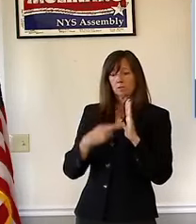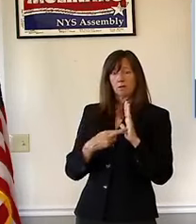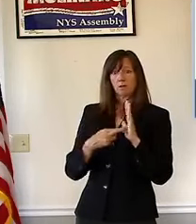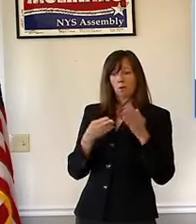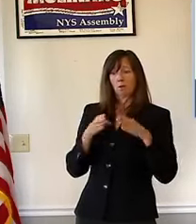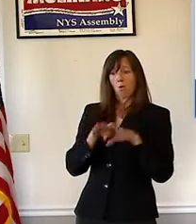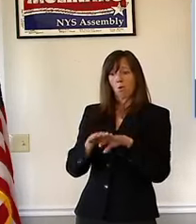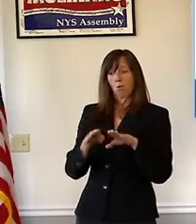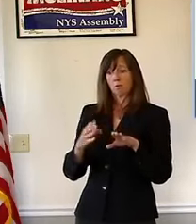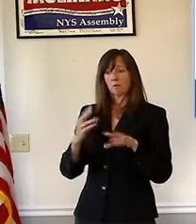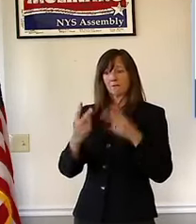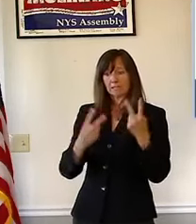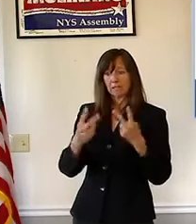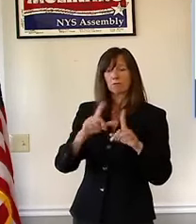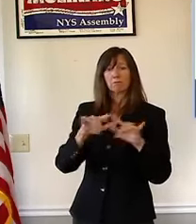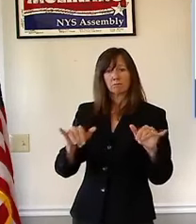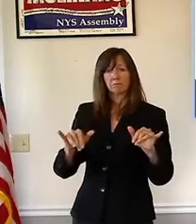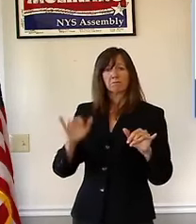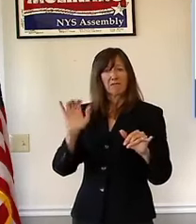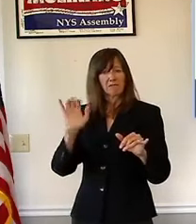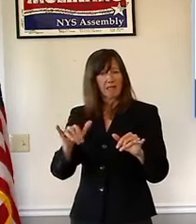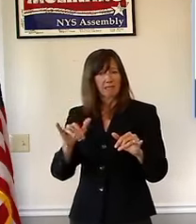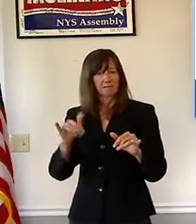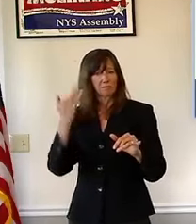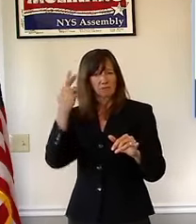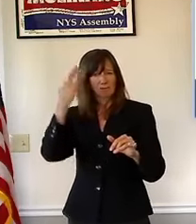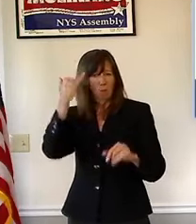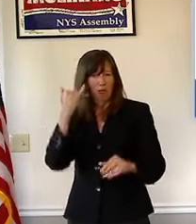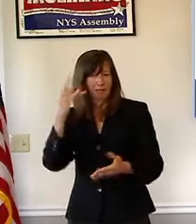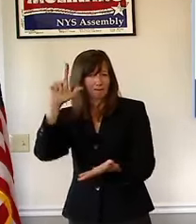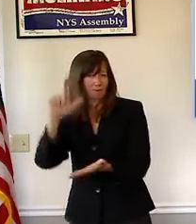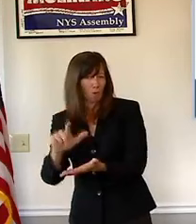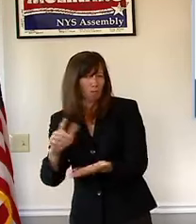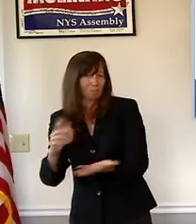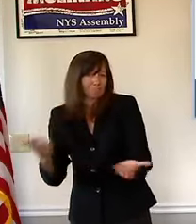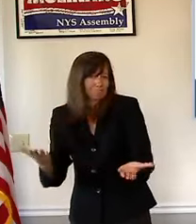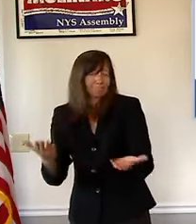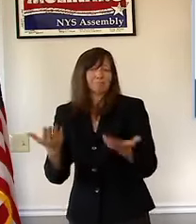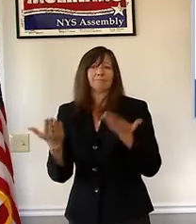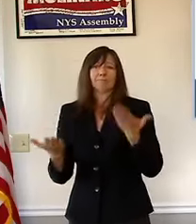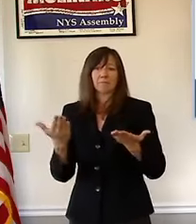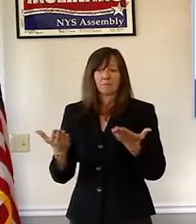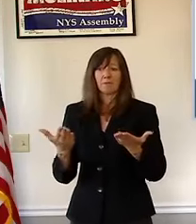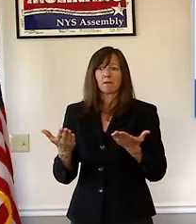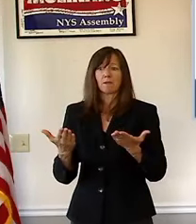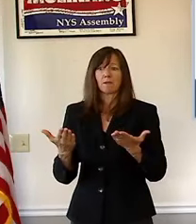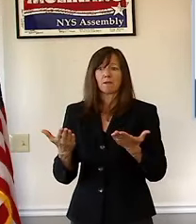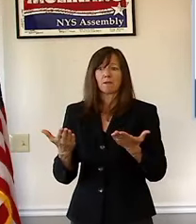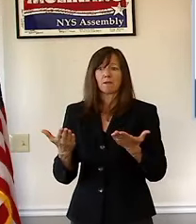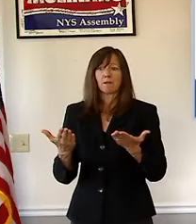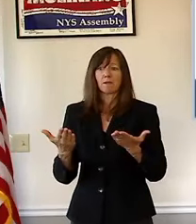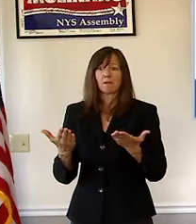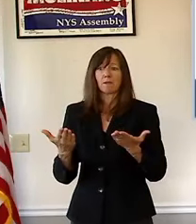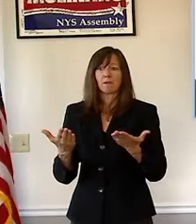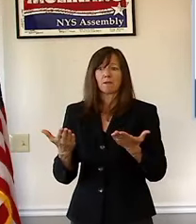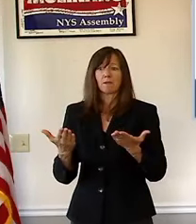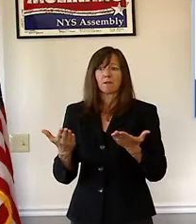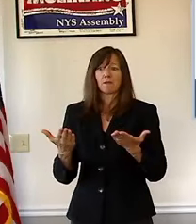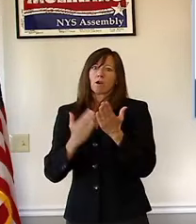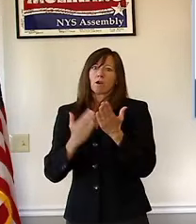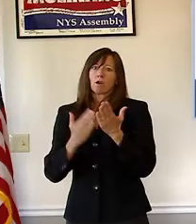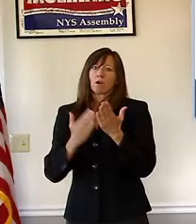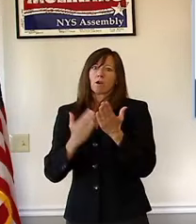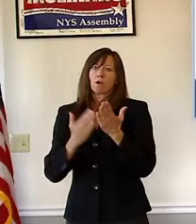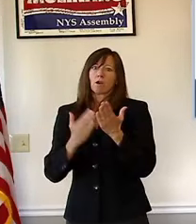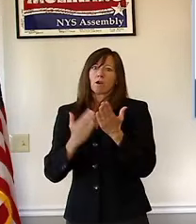low positivity rate. And so part of the mitigation steps includes the visitation policy. So while I can't